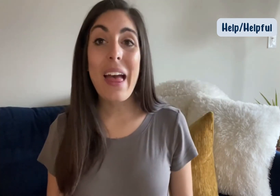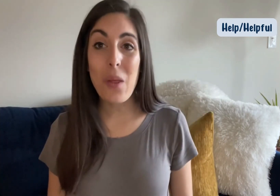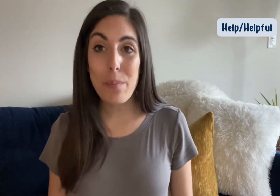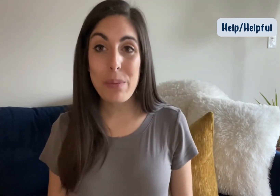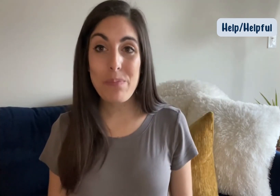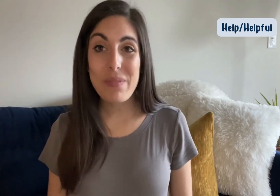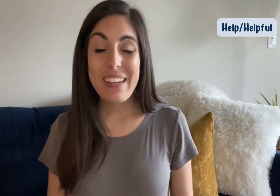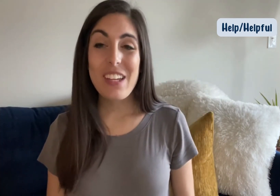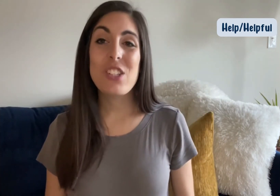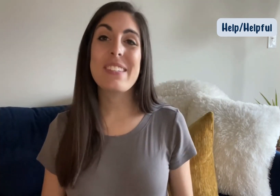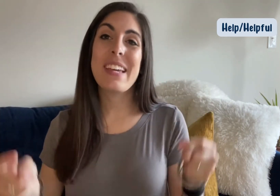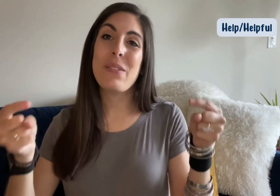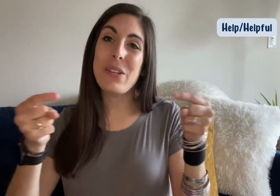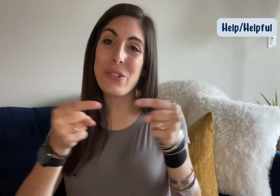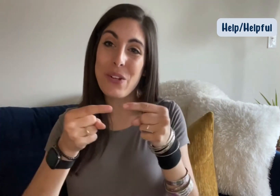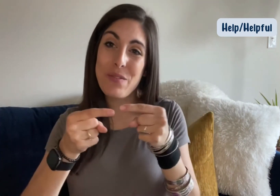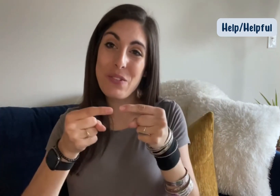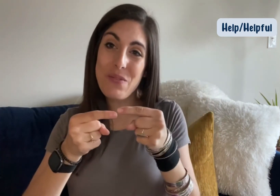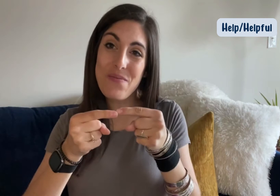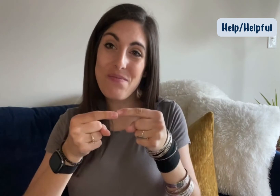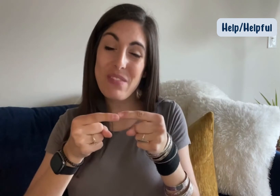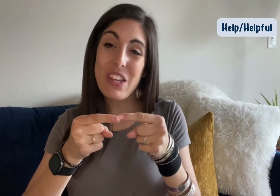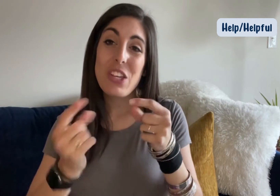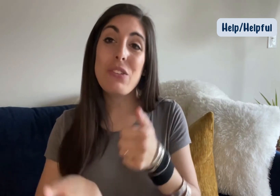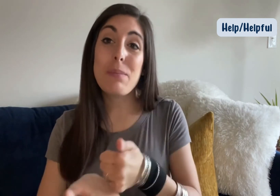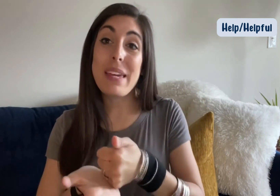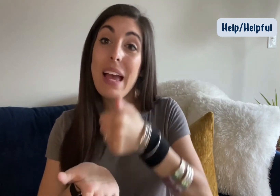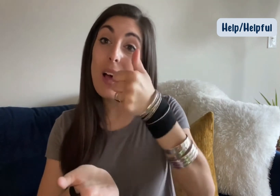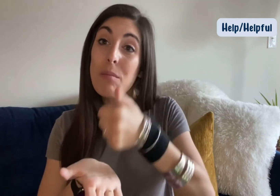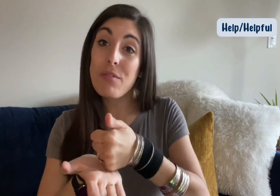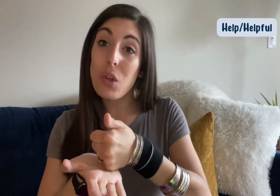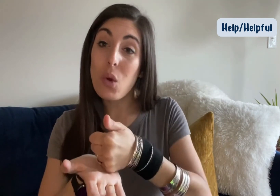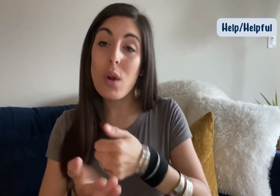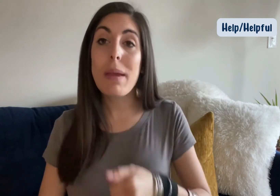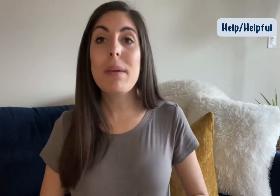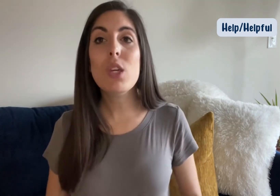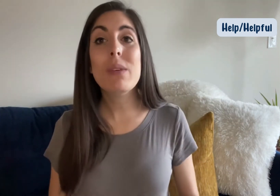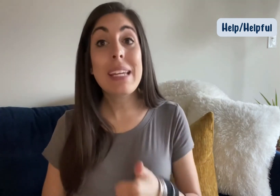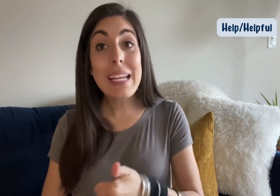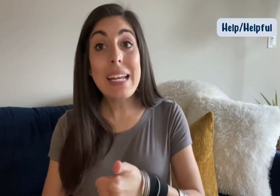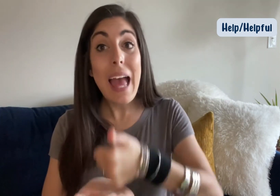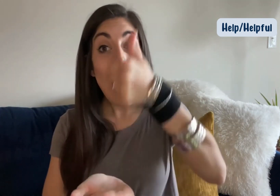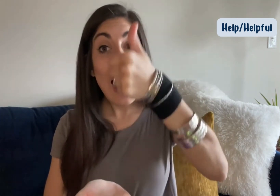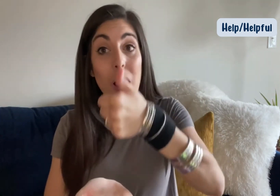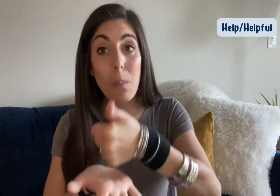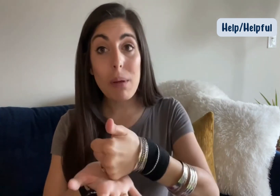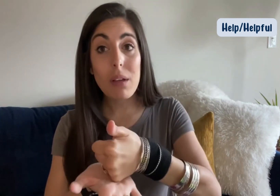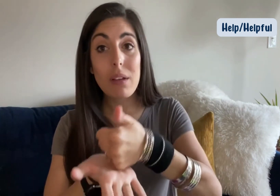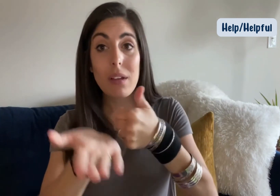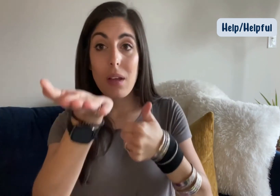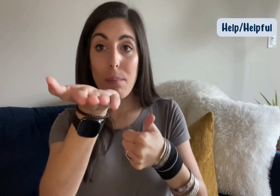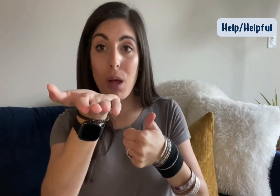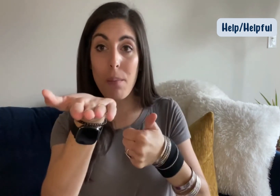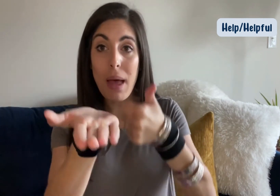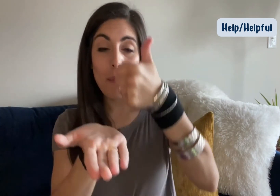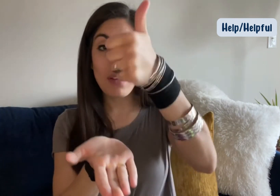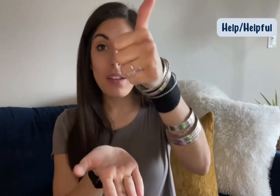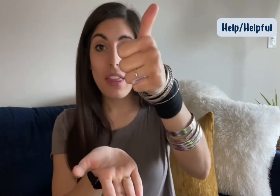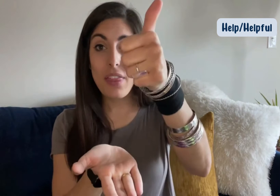Help. Just like we use hurtful, you can be helpful, or maybe you need help. Palm up, thumb